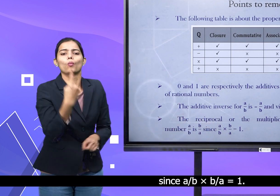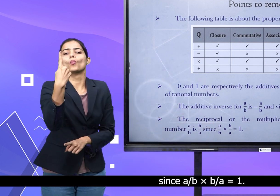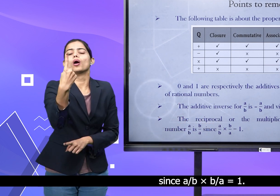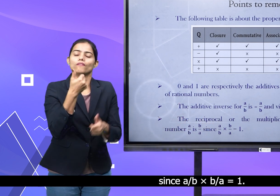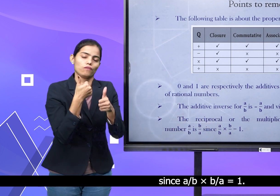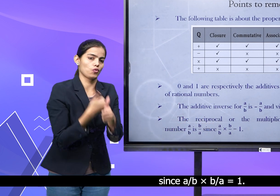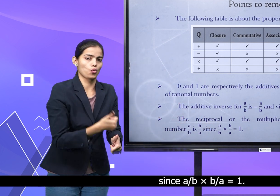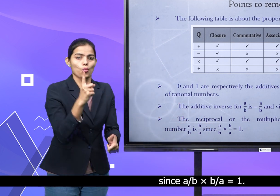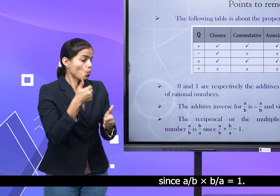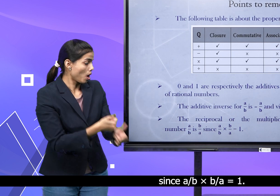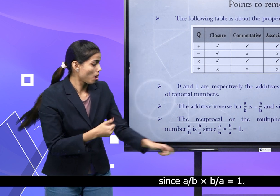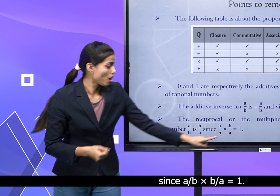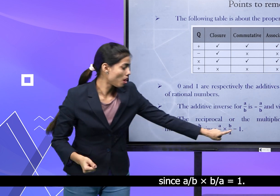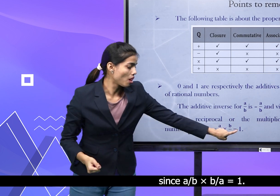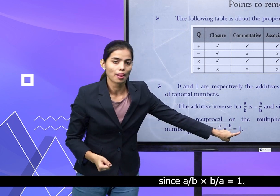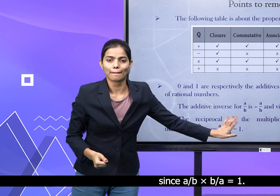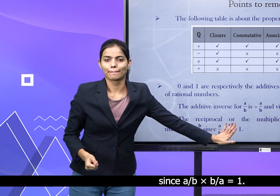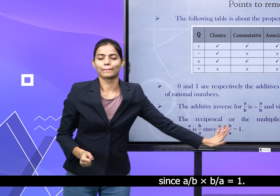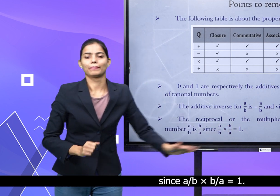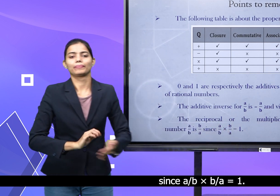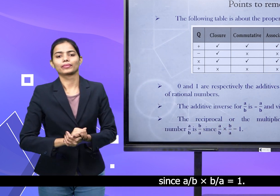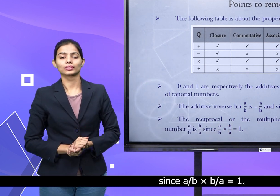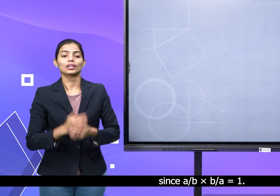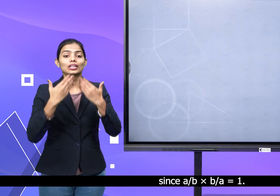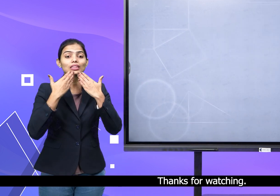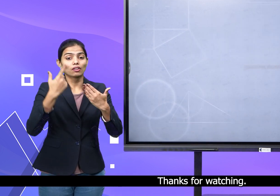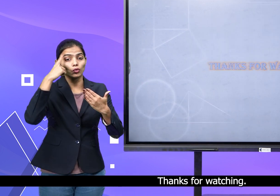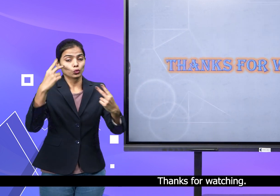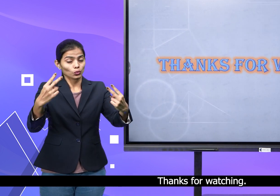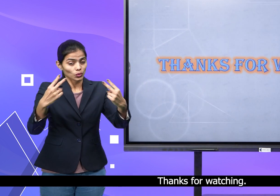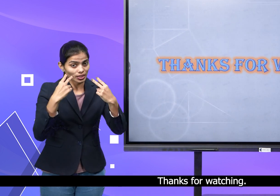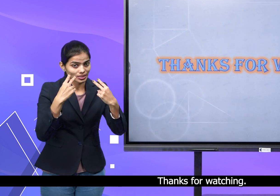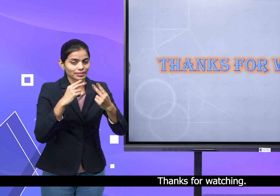Thanks for watching.